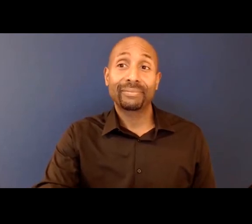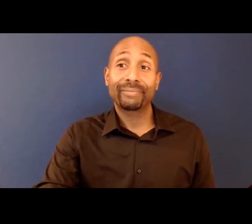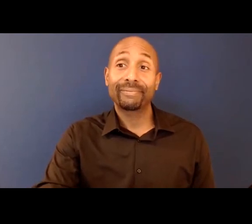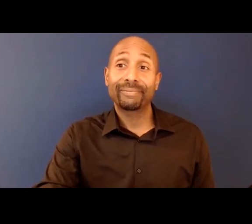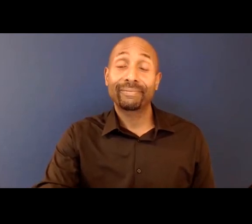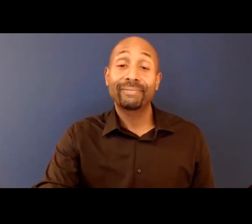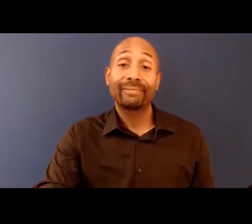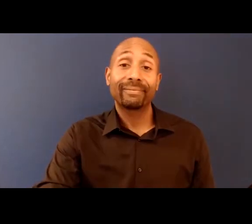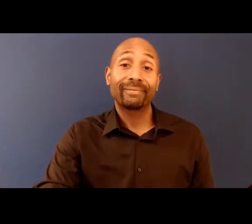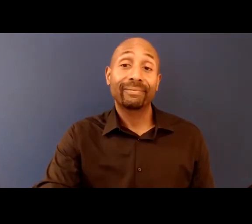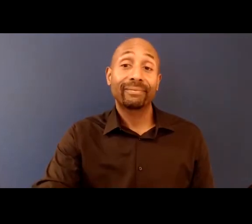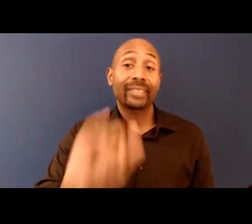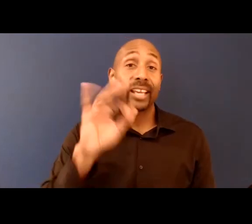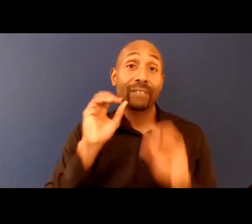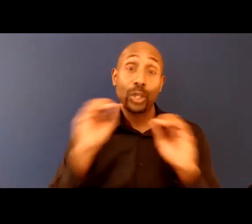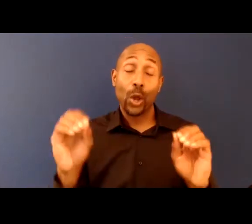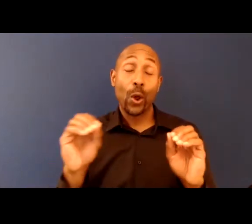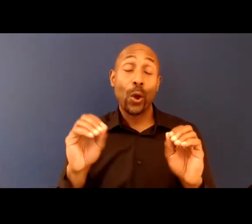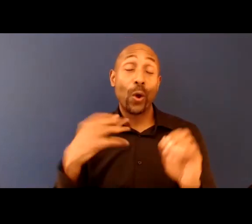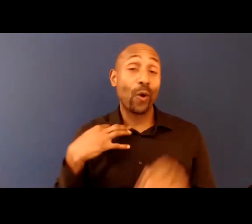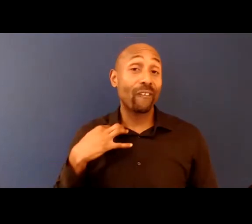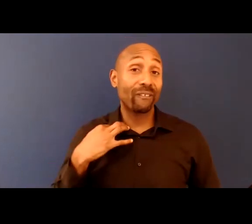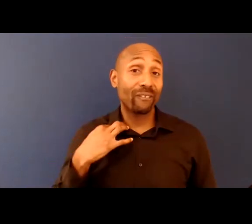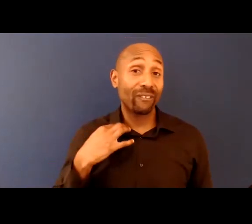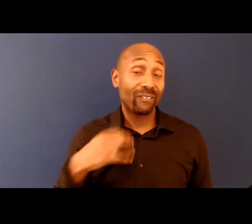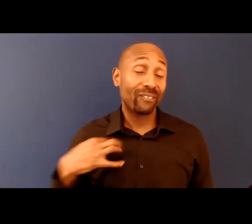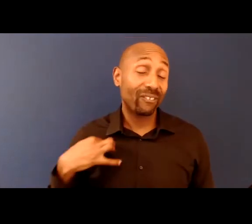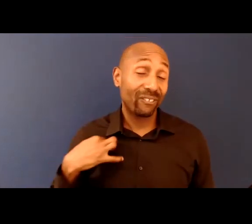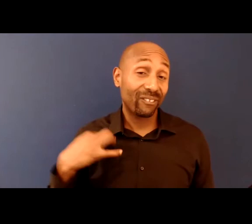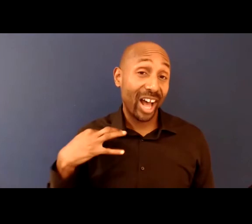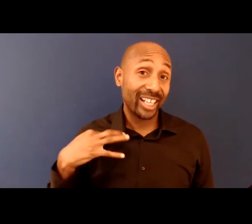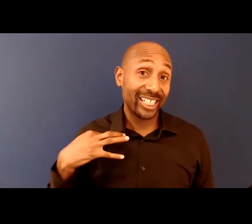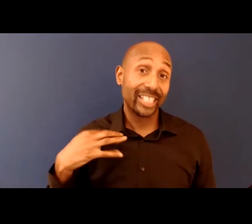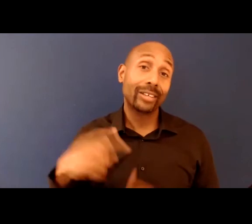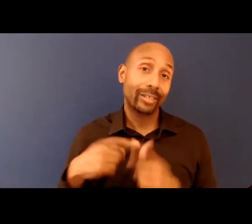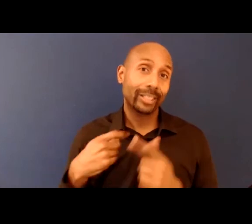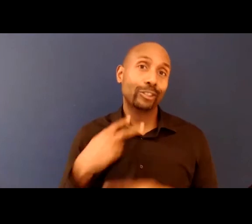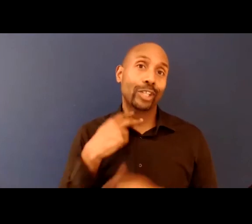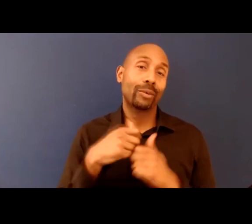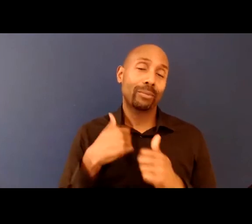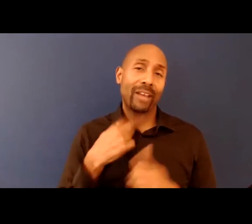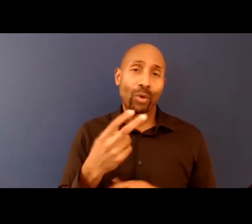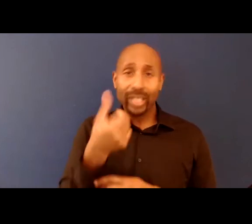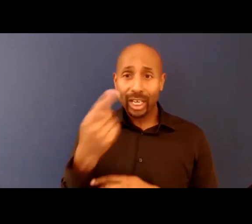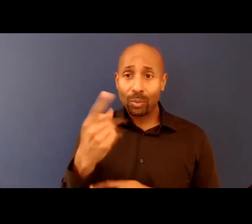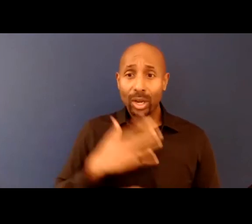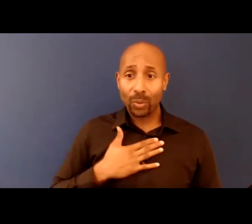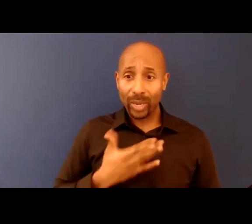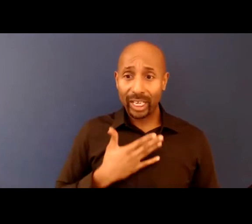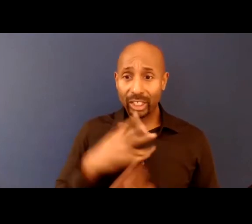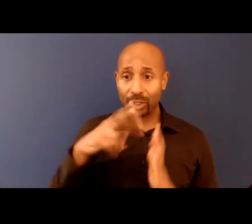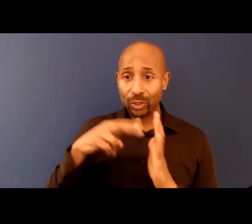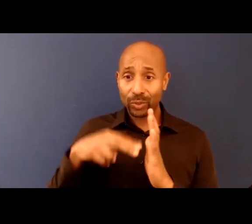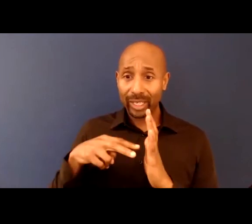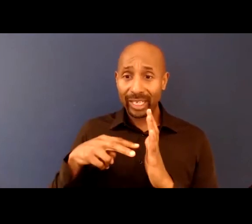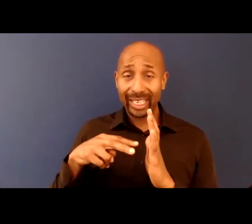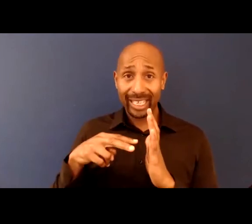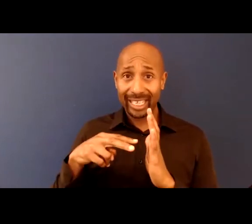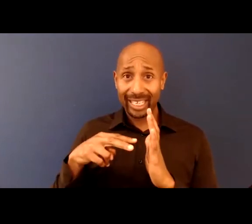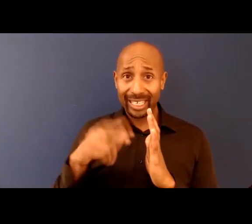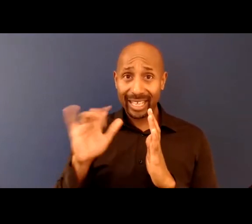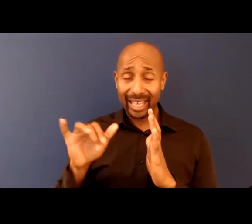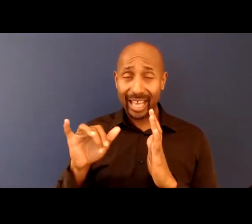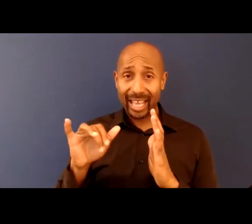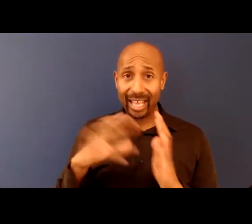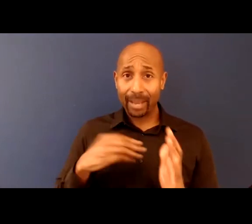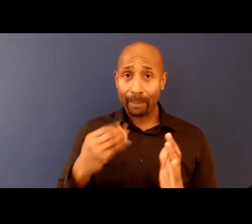Would anyone care to read the poem, "I Am Too Pretty for Your Ugly Laws"? I